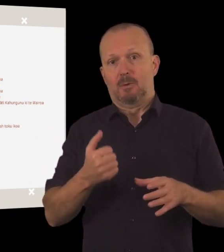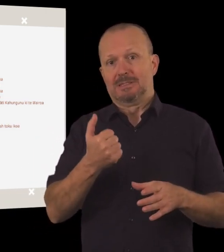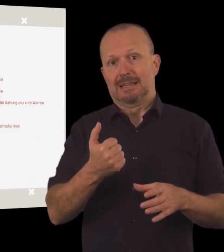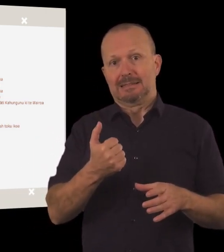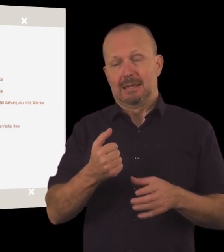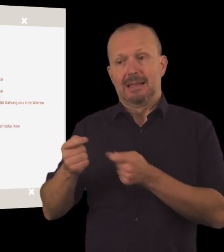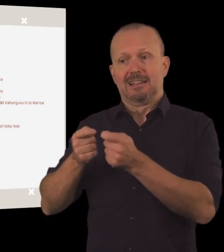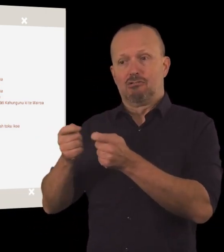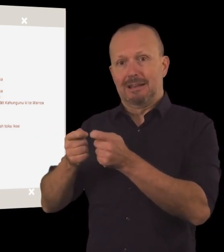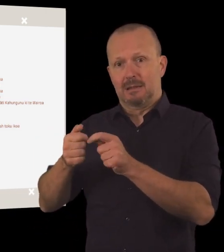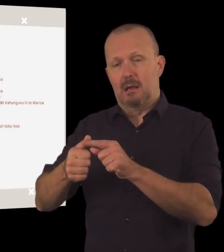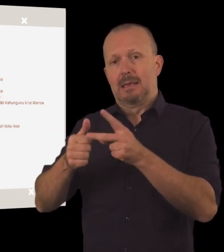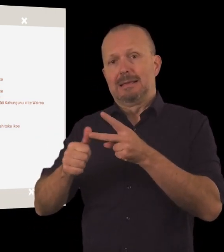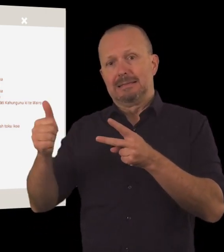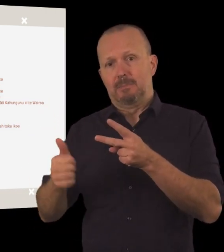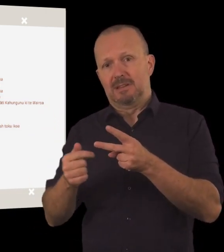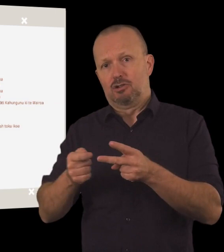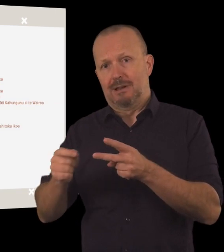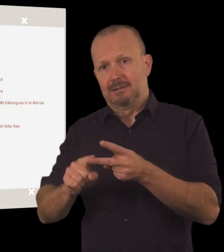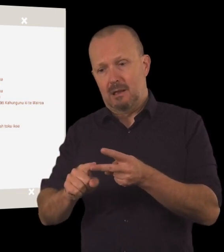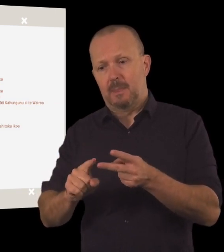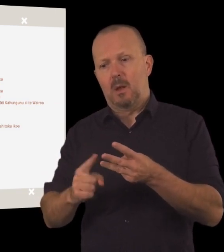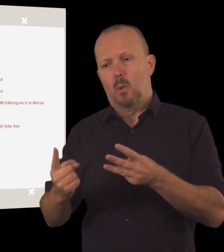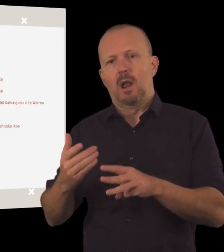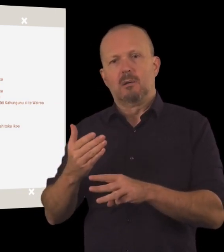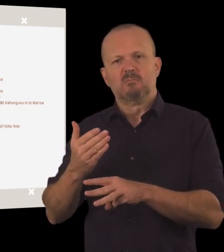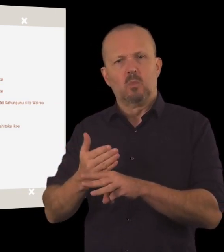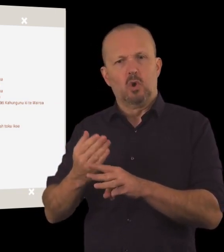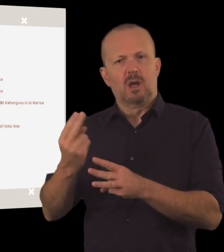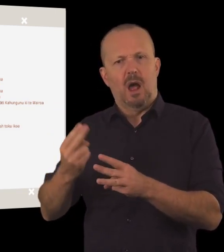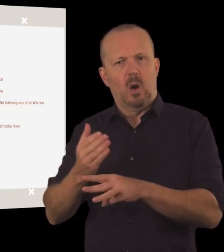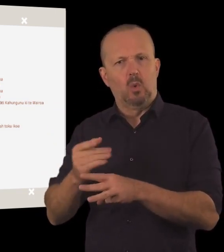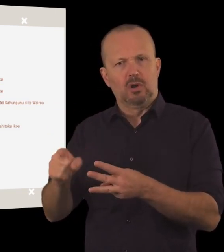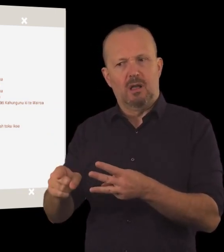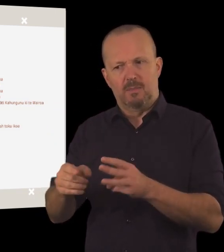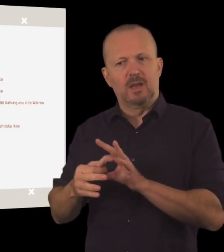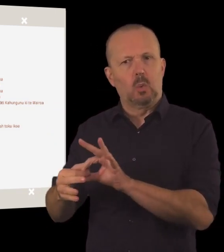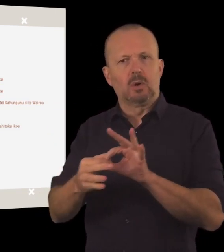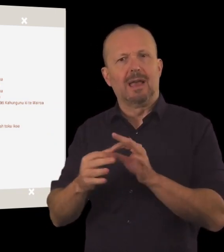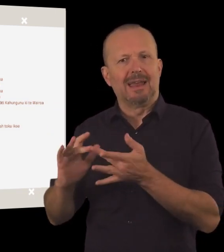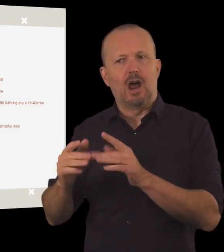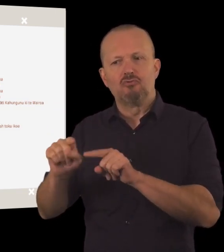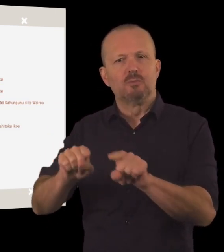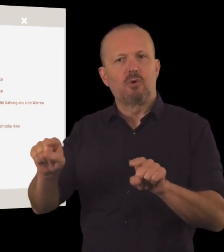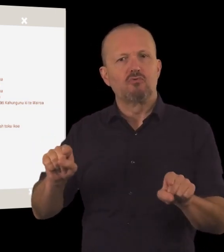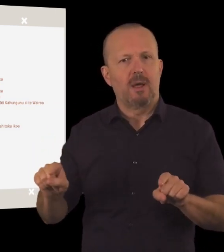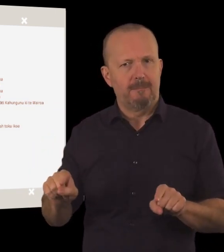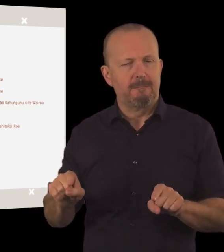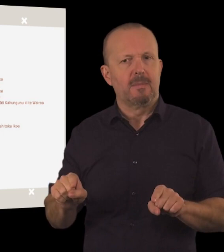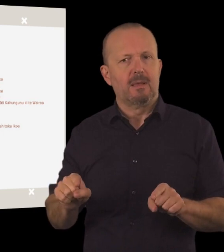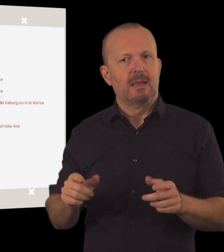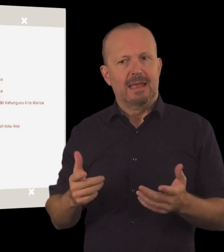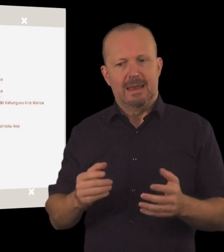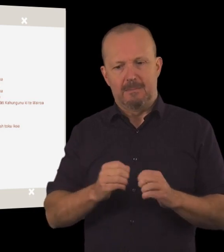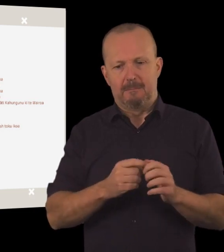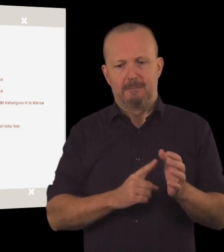6, including one director, a deputy director, and one of our art workers also coordinates a lot of our outreach